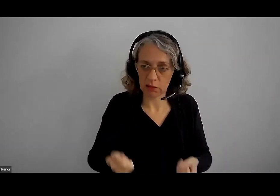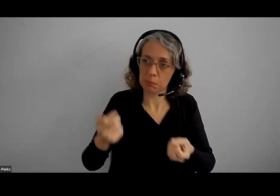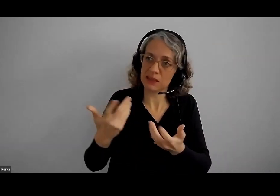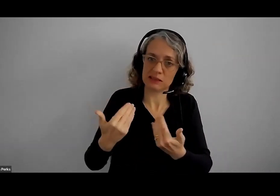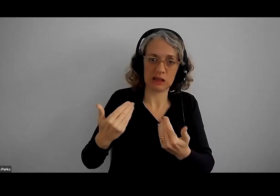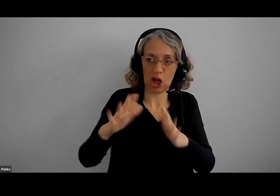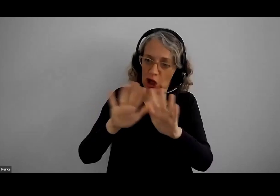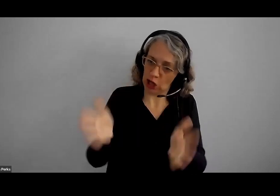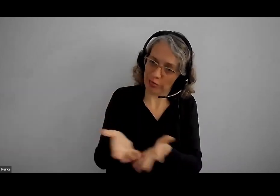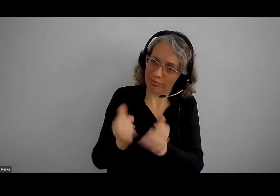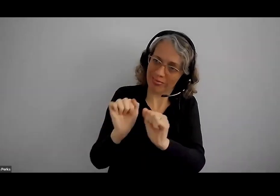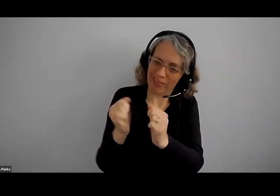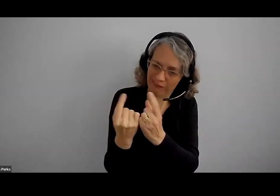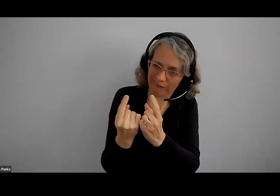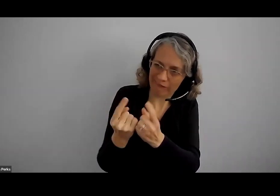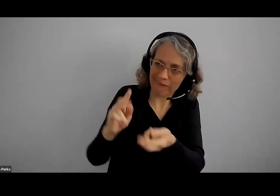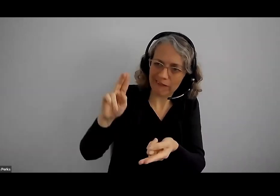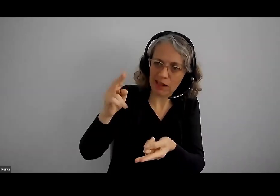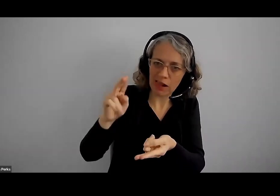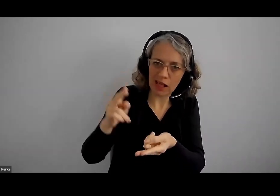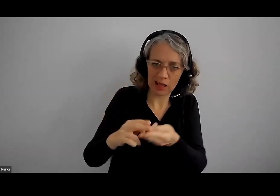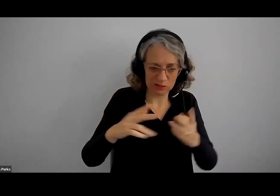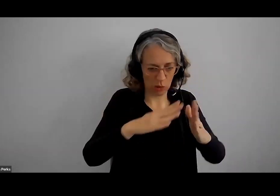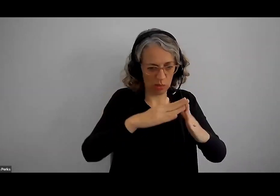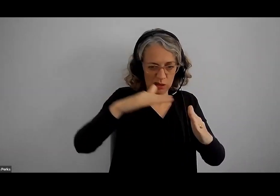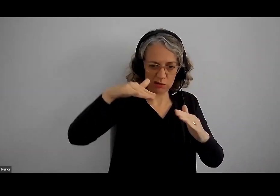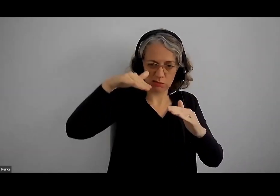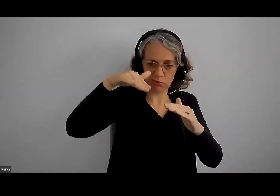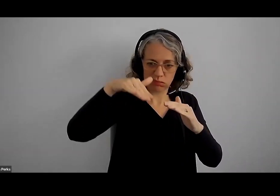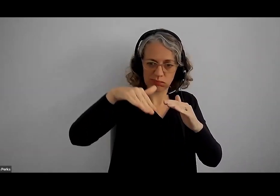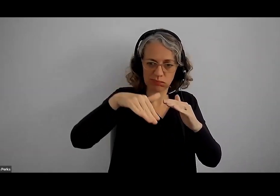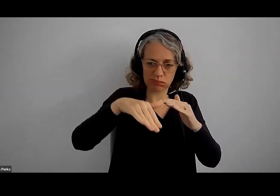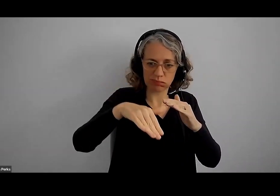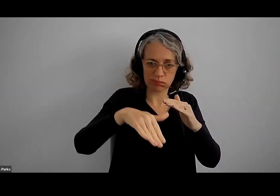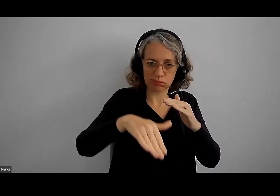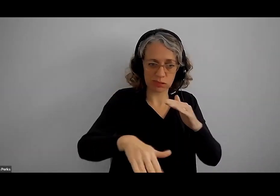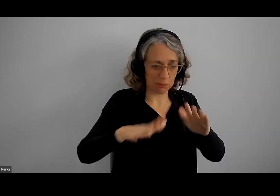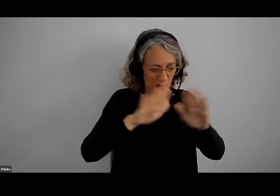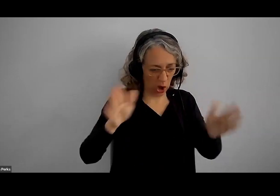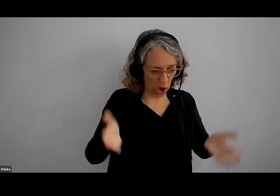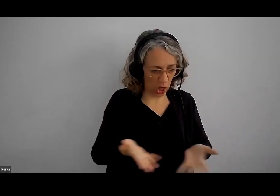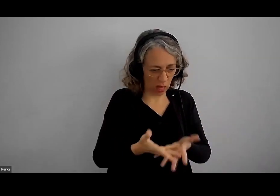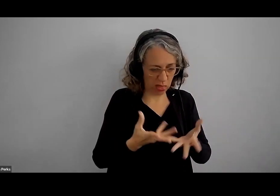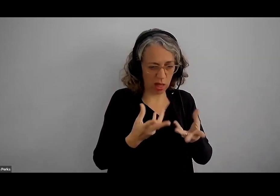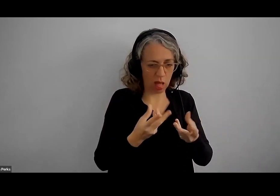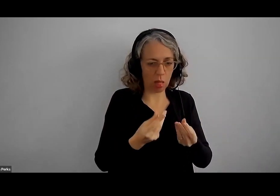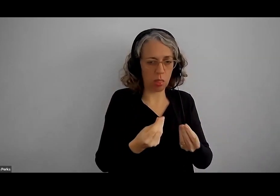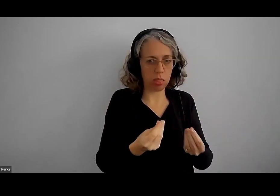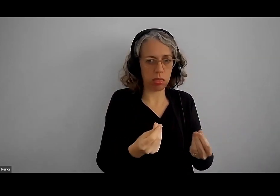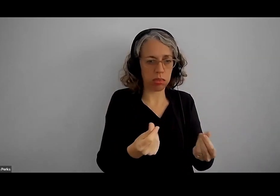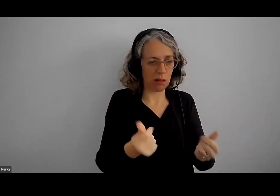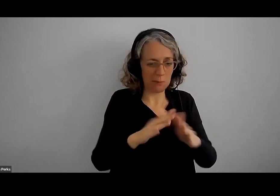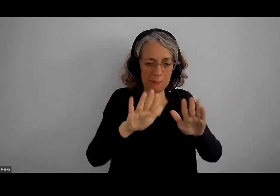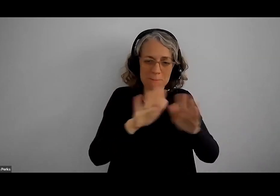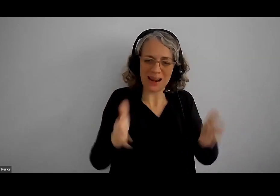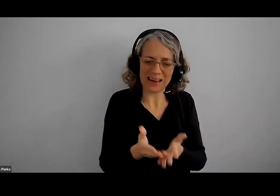the end of the pipe. And this linear degenerative system is running down the living world. It is pushing us over planetary boundaries. We